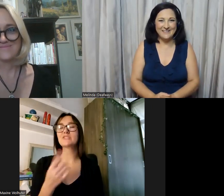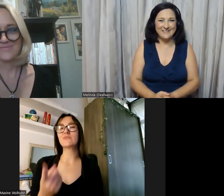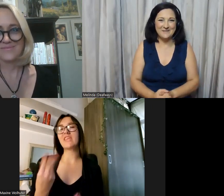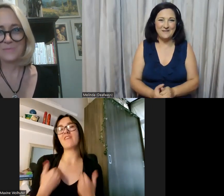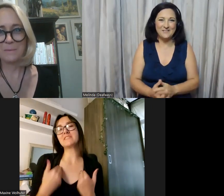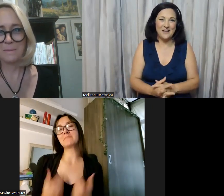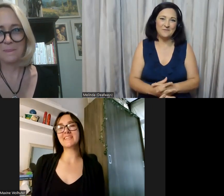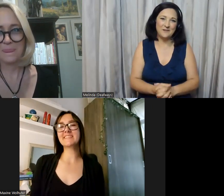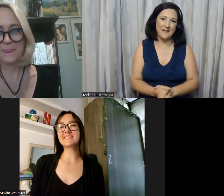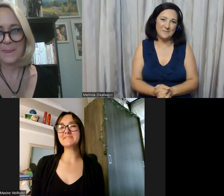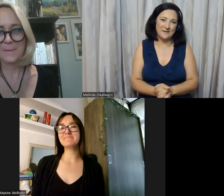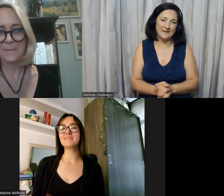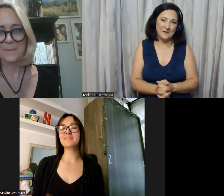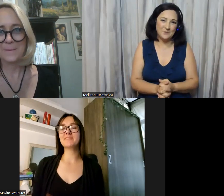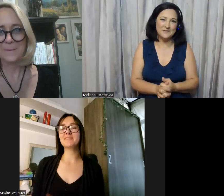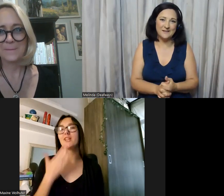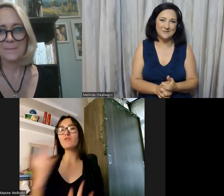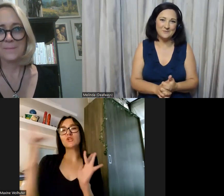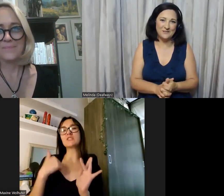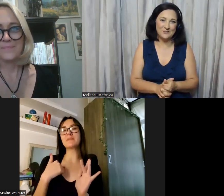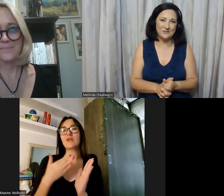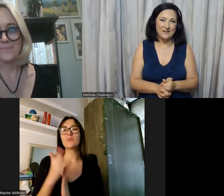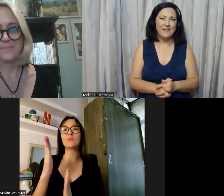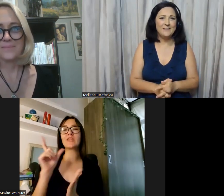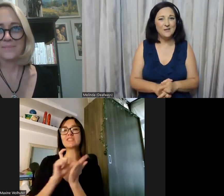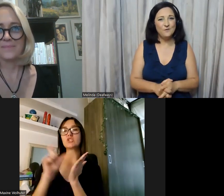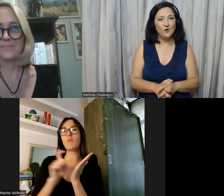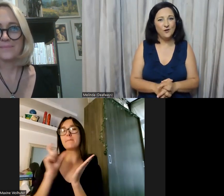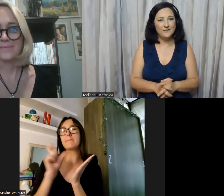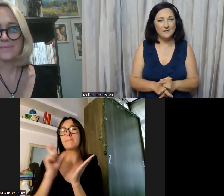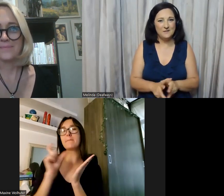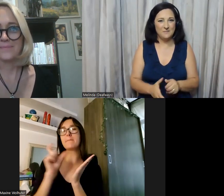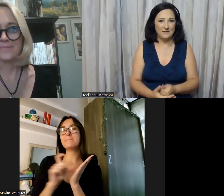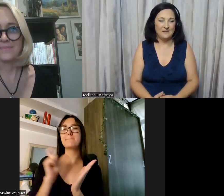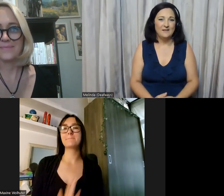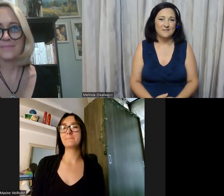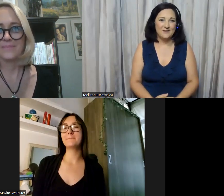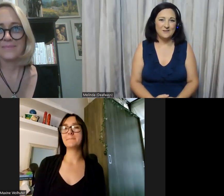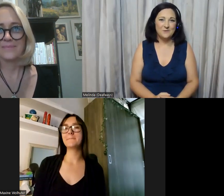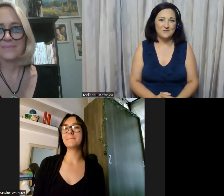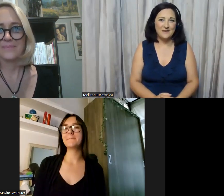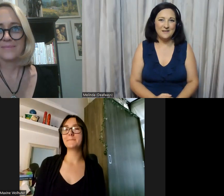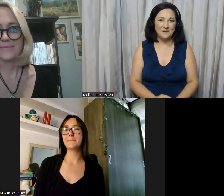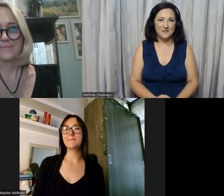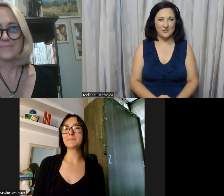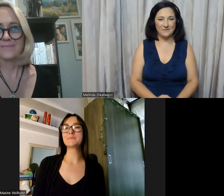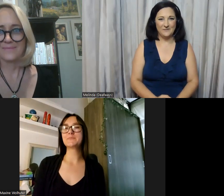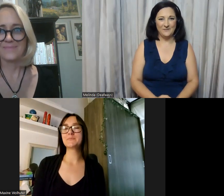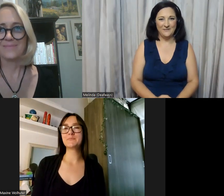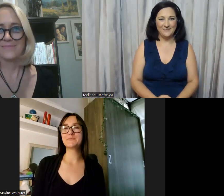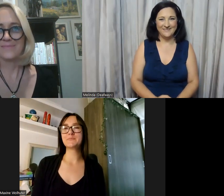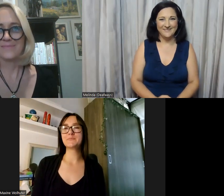No, it is a pleasure. I'm very happy, and it was nice to meet you. And thank you for contacting me. So it was really a